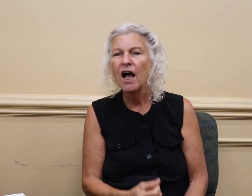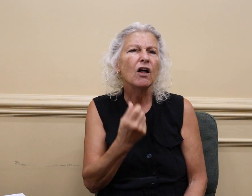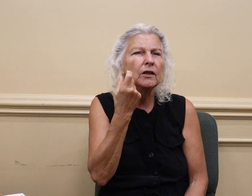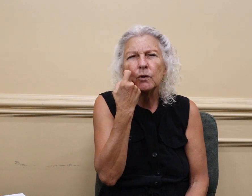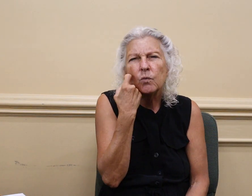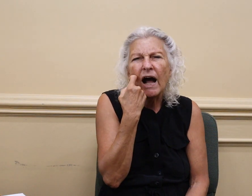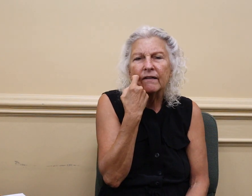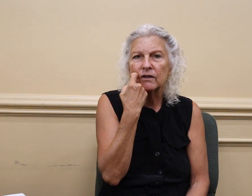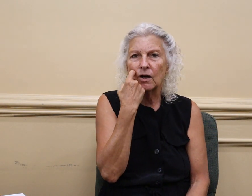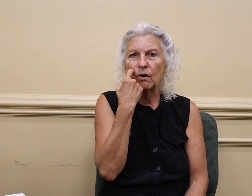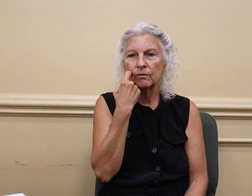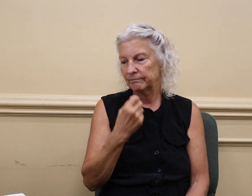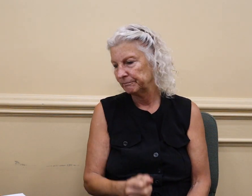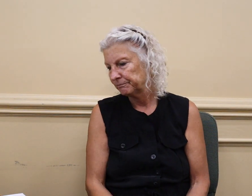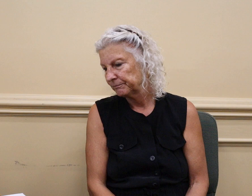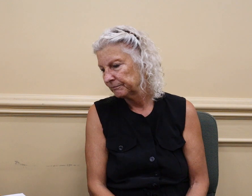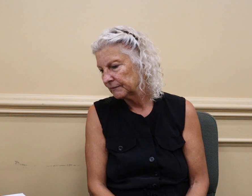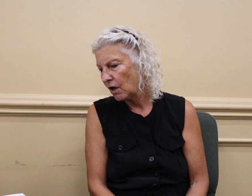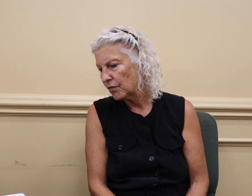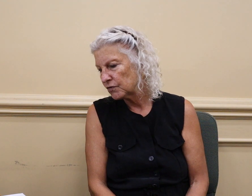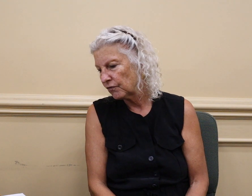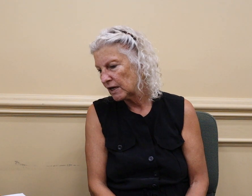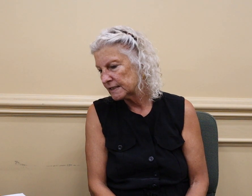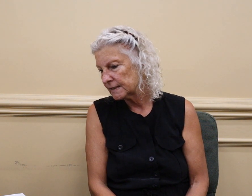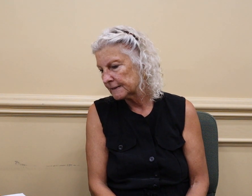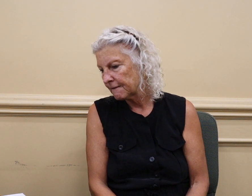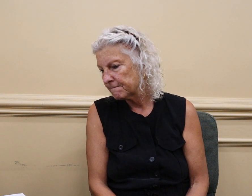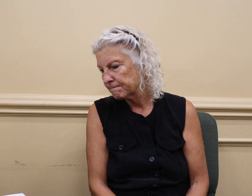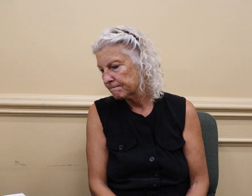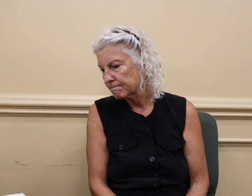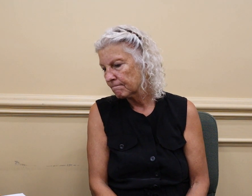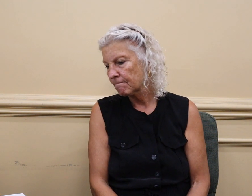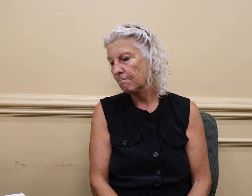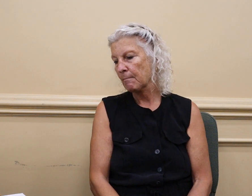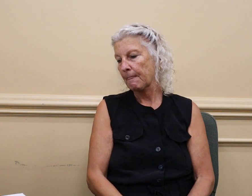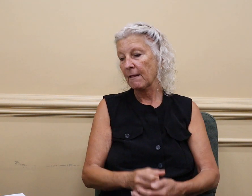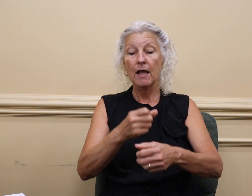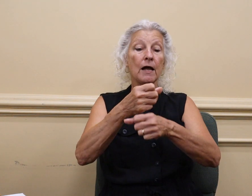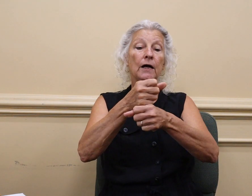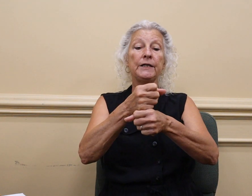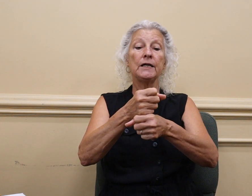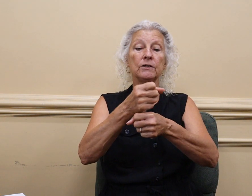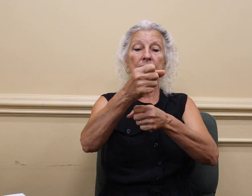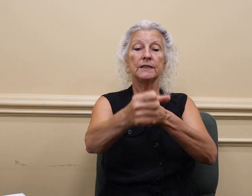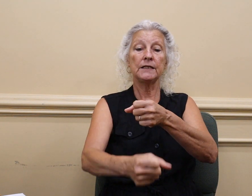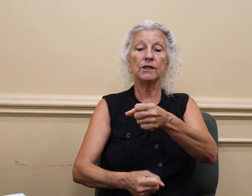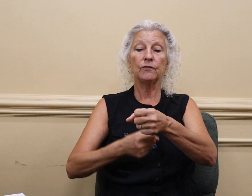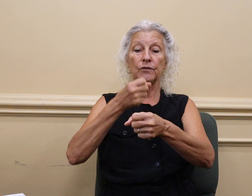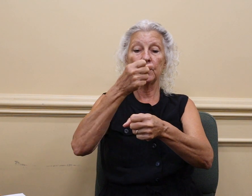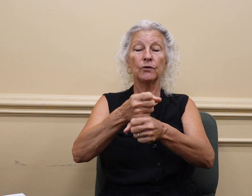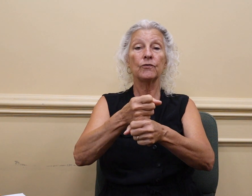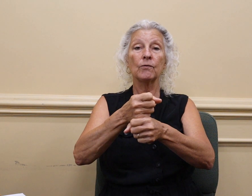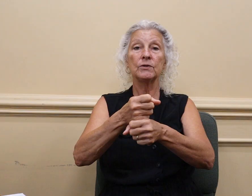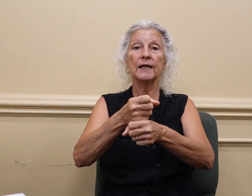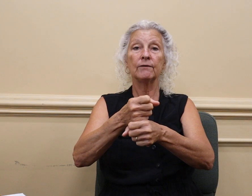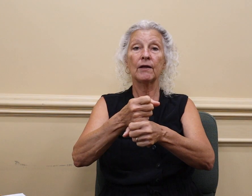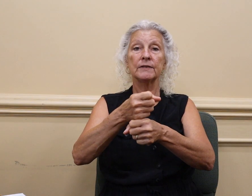A little while ago. All those phrases. A year, it takes a year for the earth to rotate around the